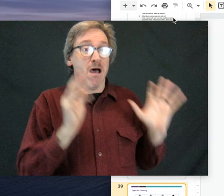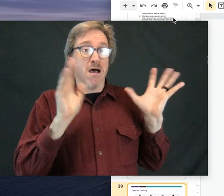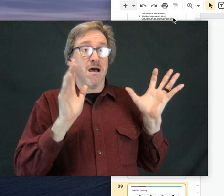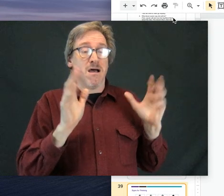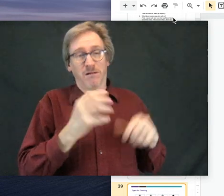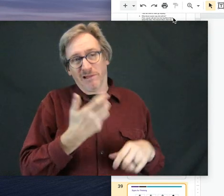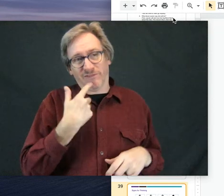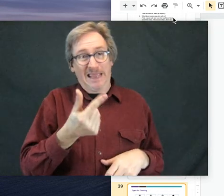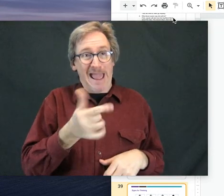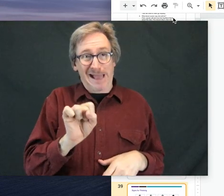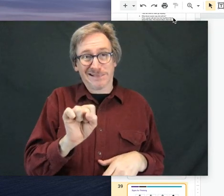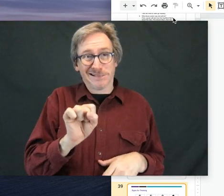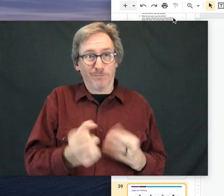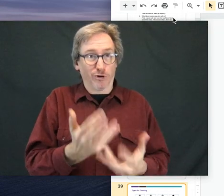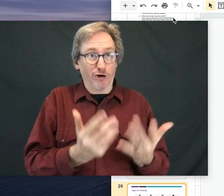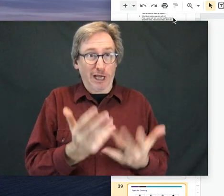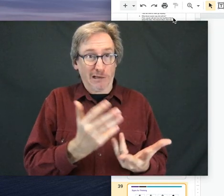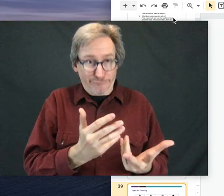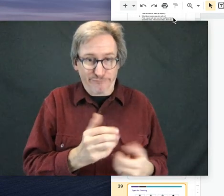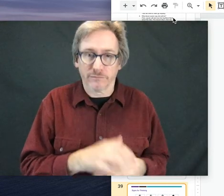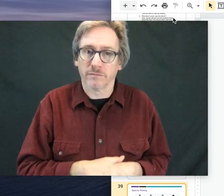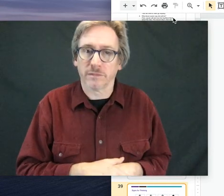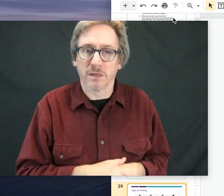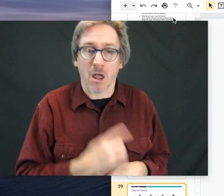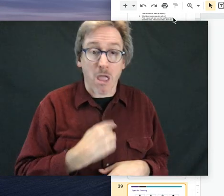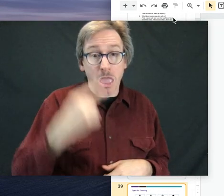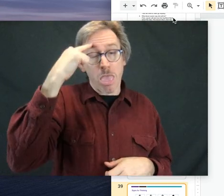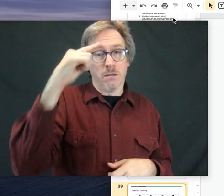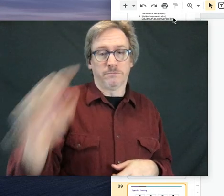on. Or left the gas burning.